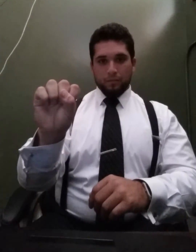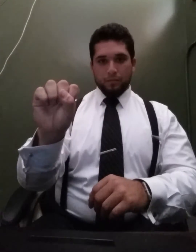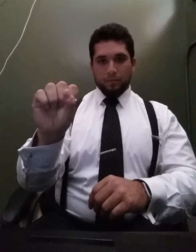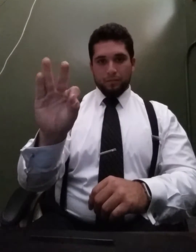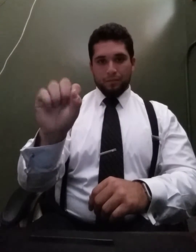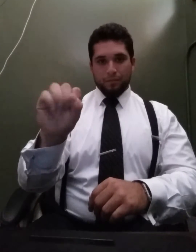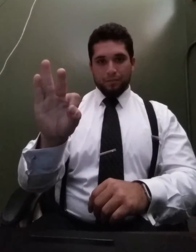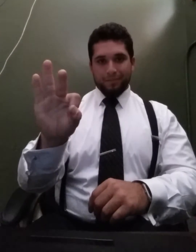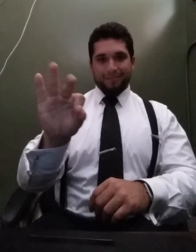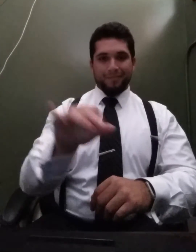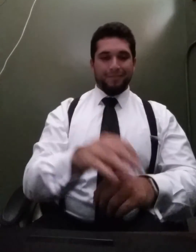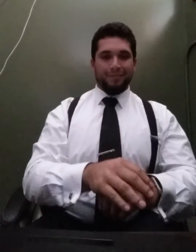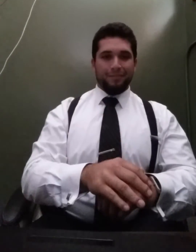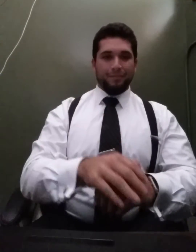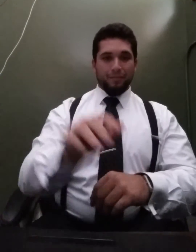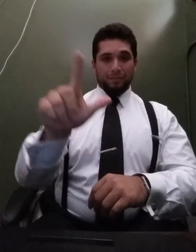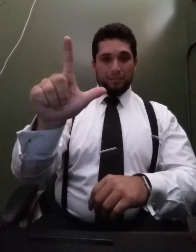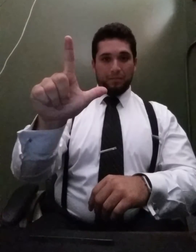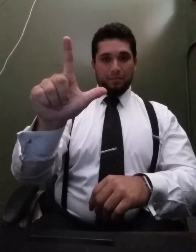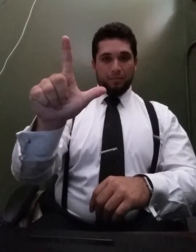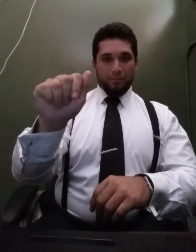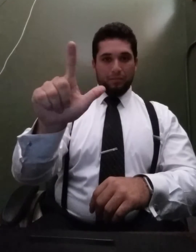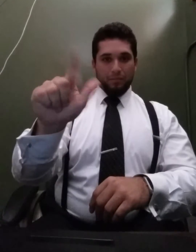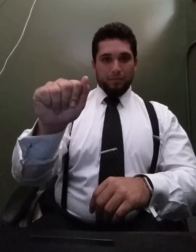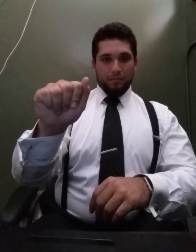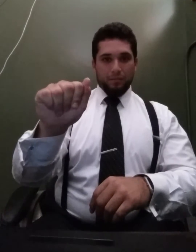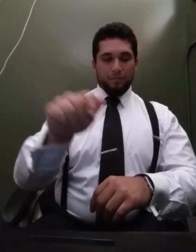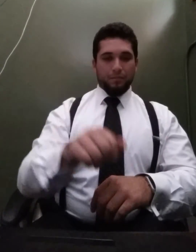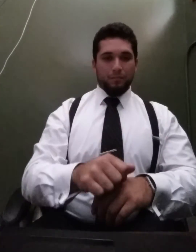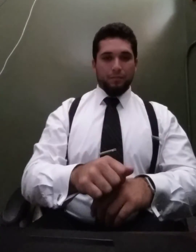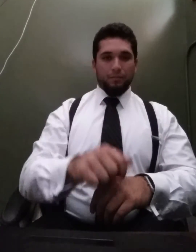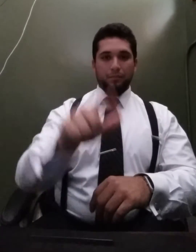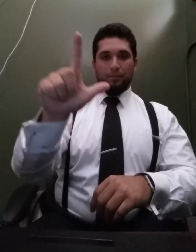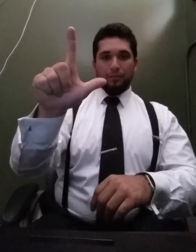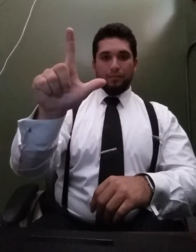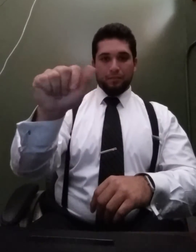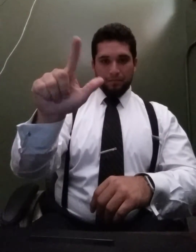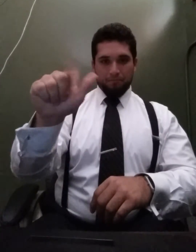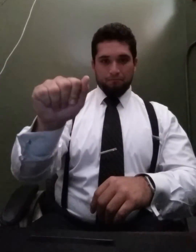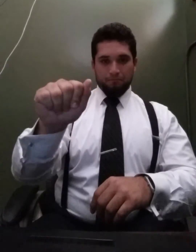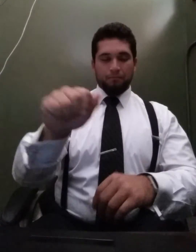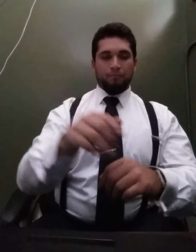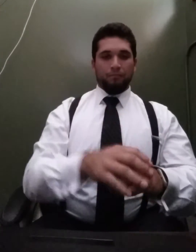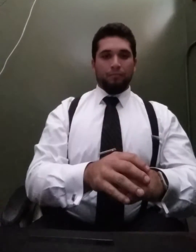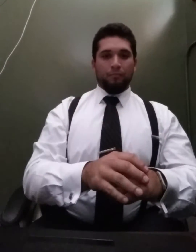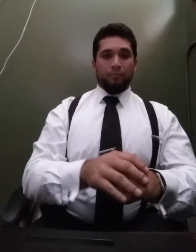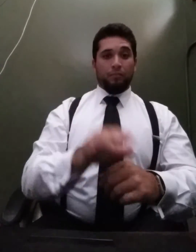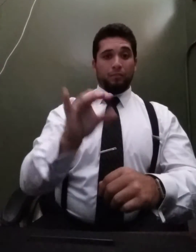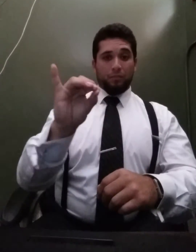spinning on its axis. Right? The Earth spins around on its axis once every 24 hours, and we call that